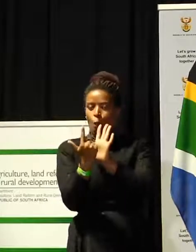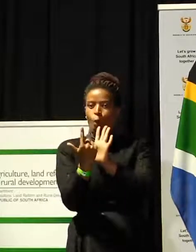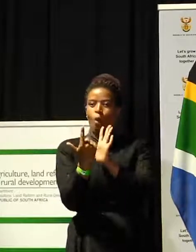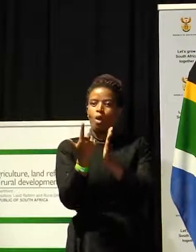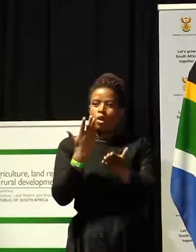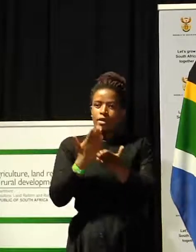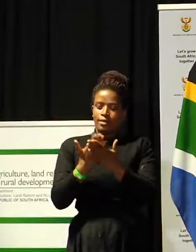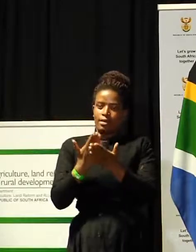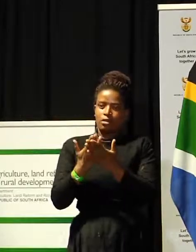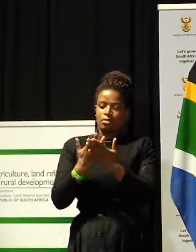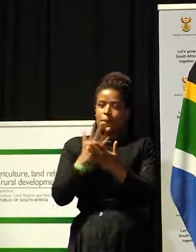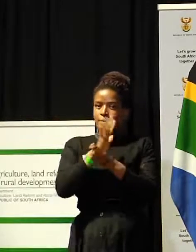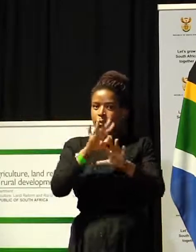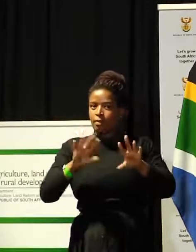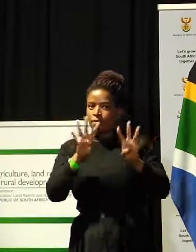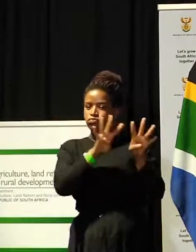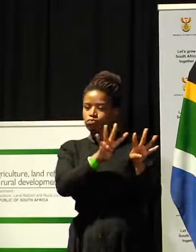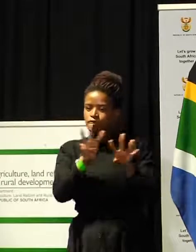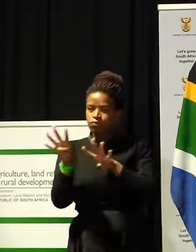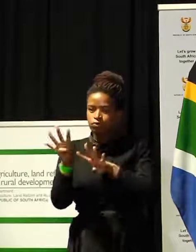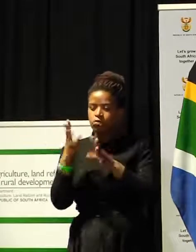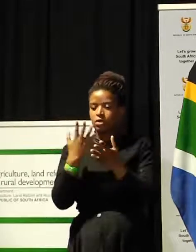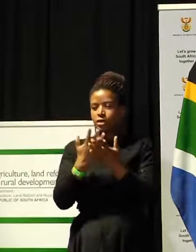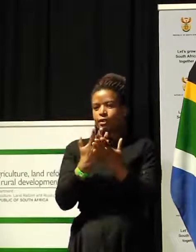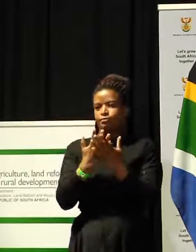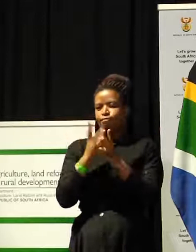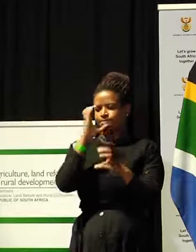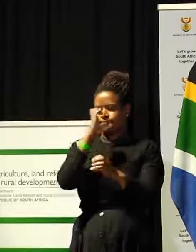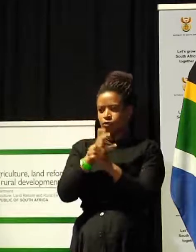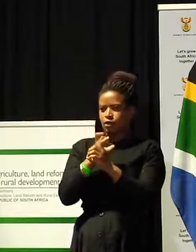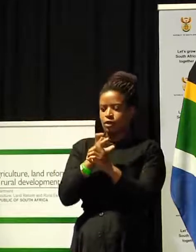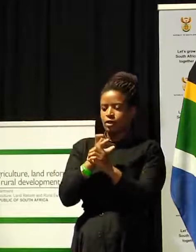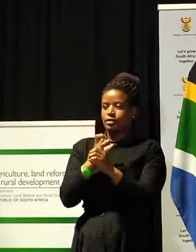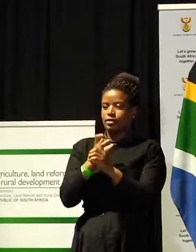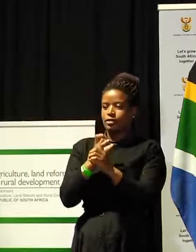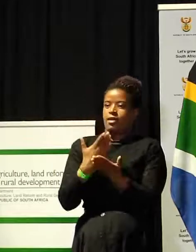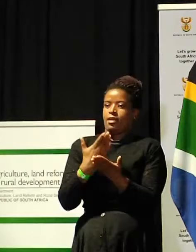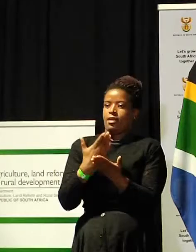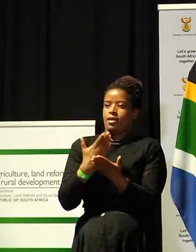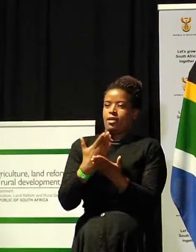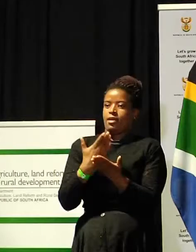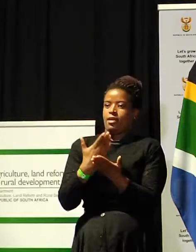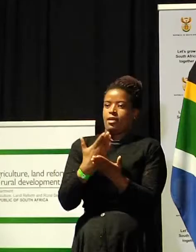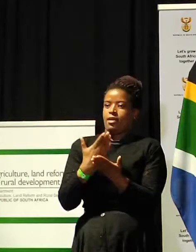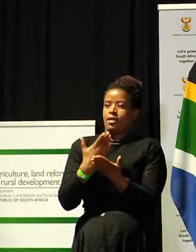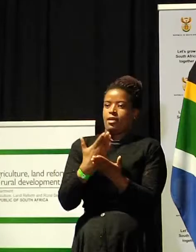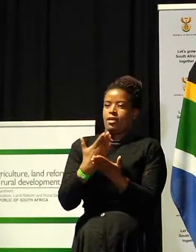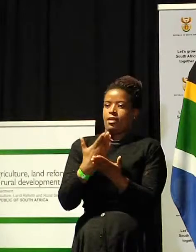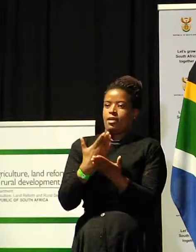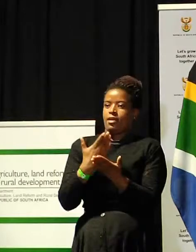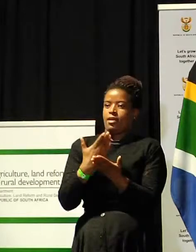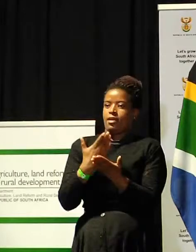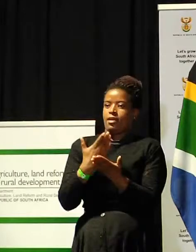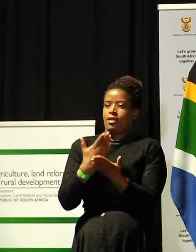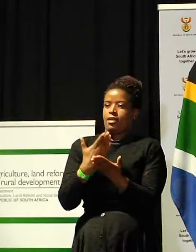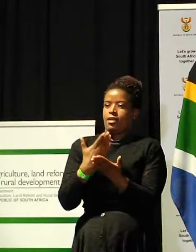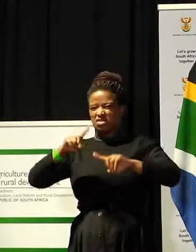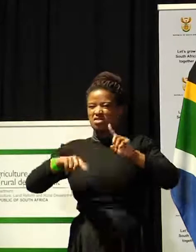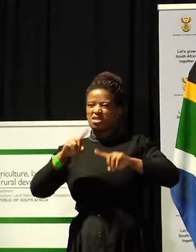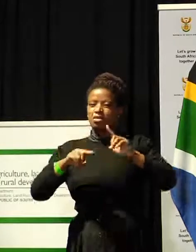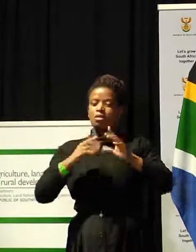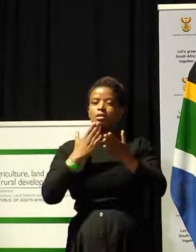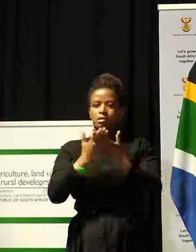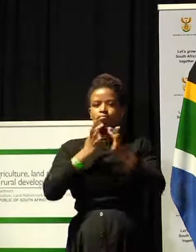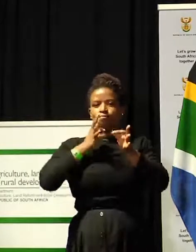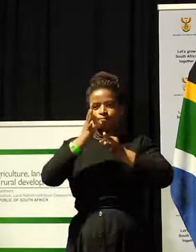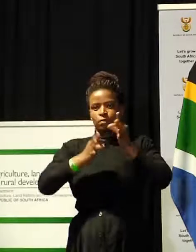that recognize these proposed land holdings, and that clear definitions must be made around them all